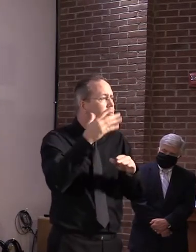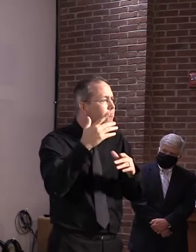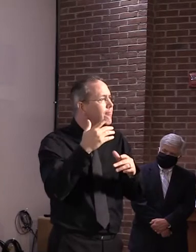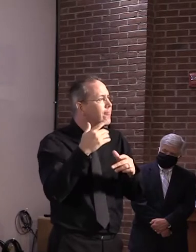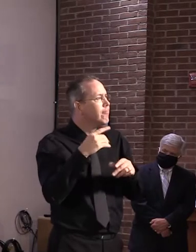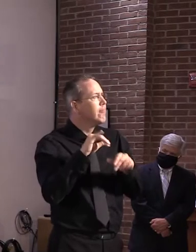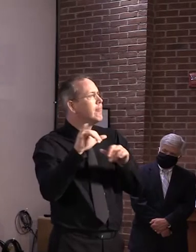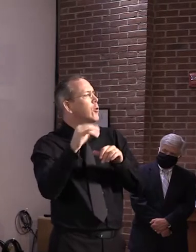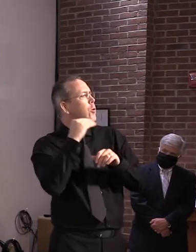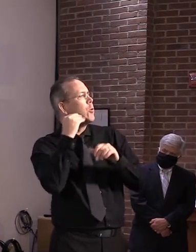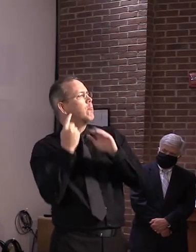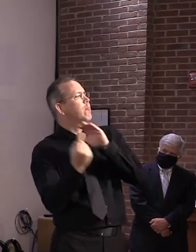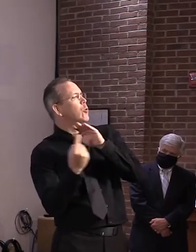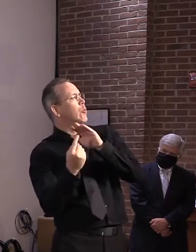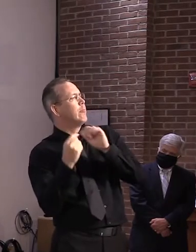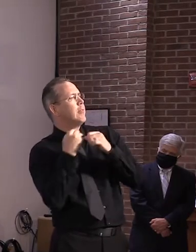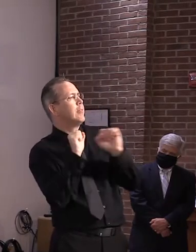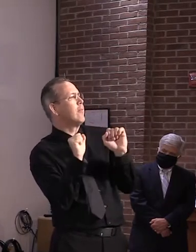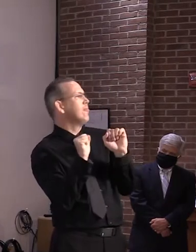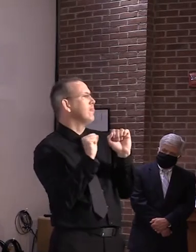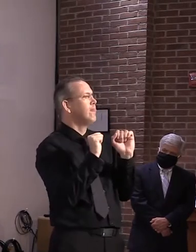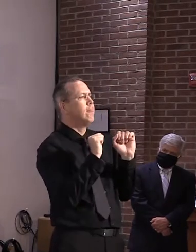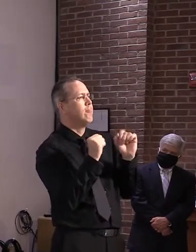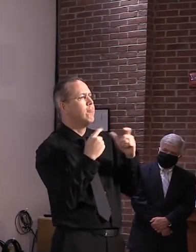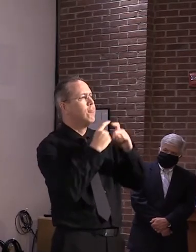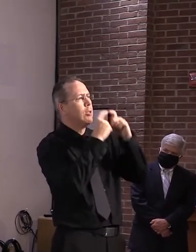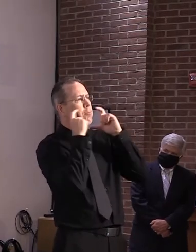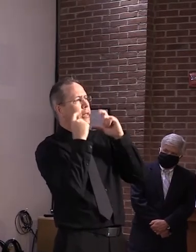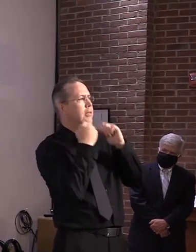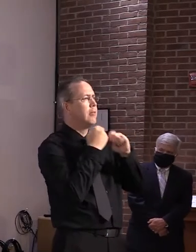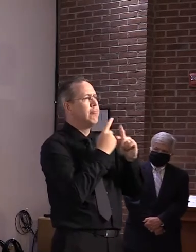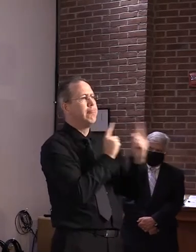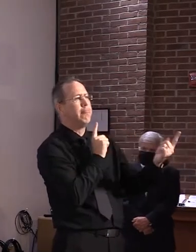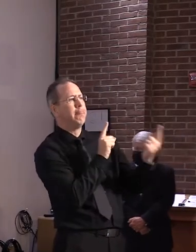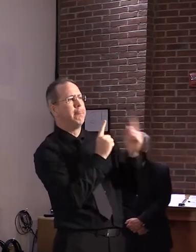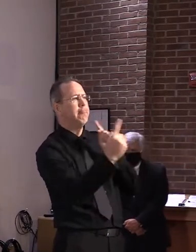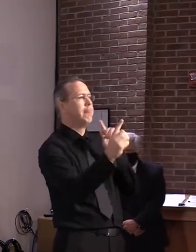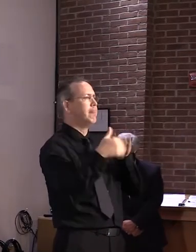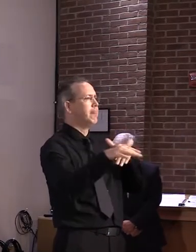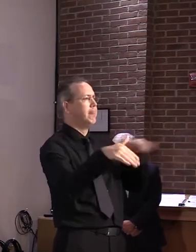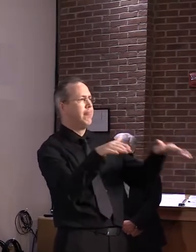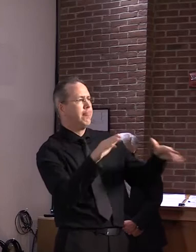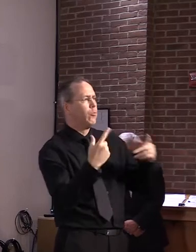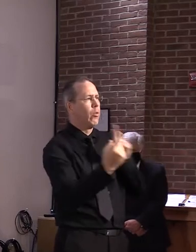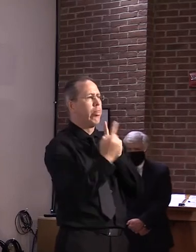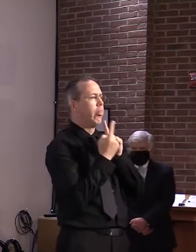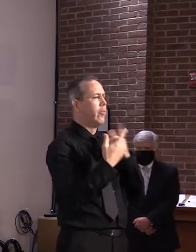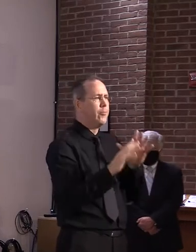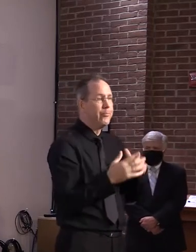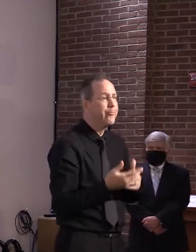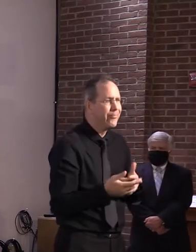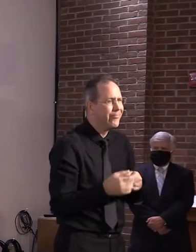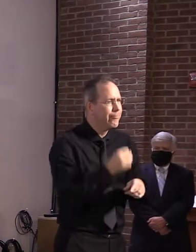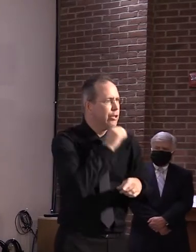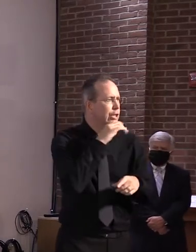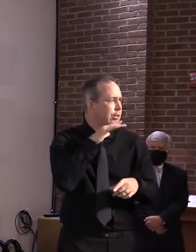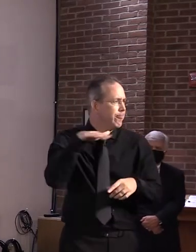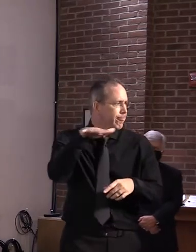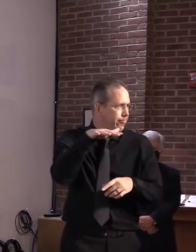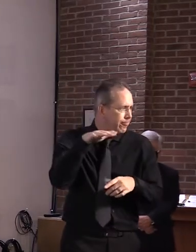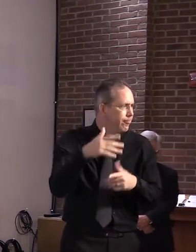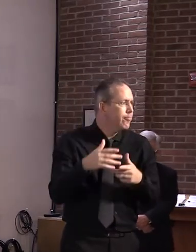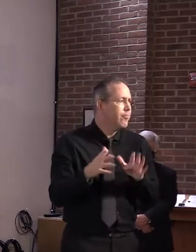So that doesn't mean we should sort of say, oh, this is acceptable and we'll have the population